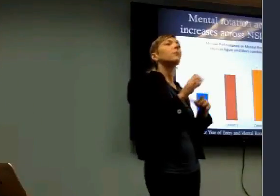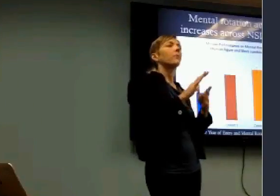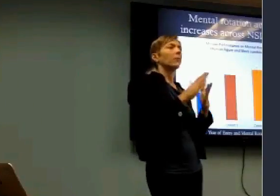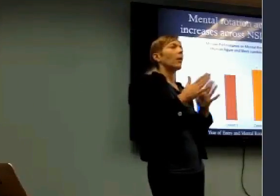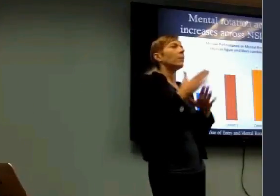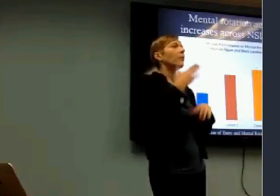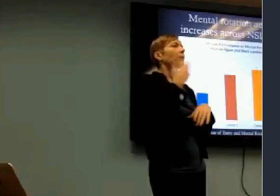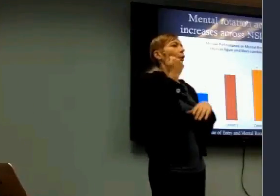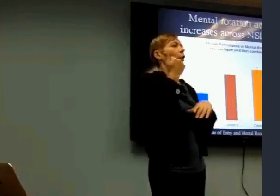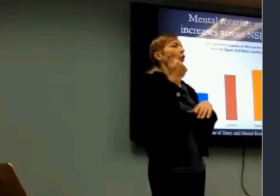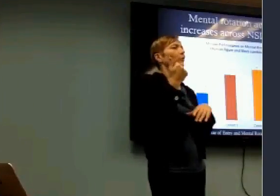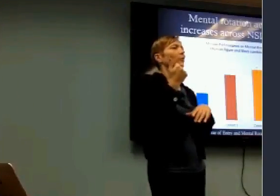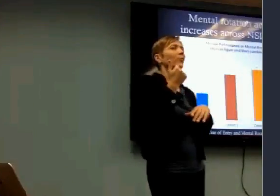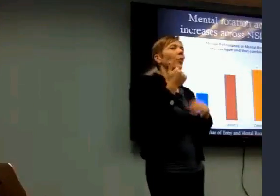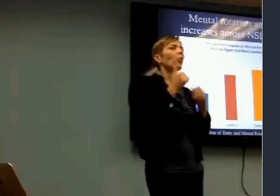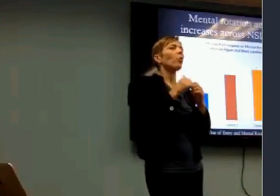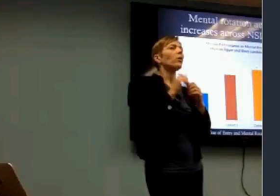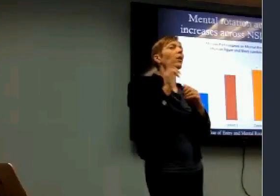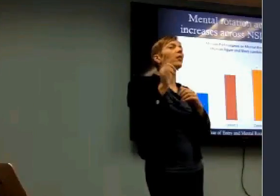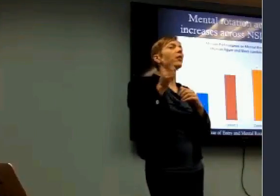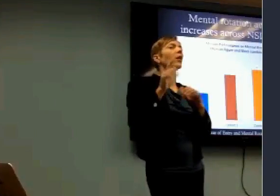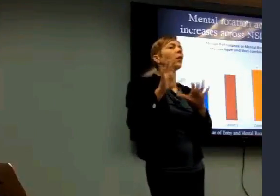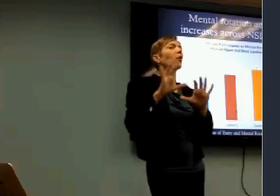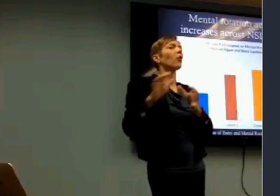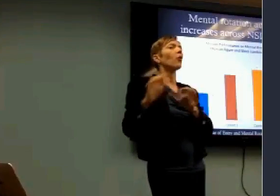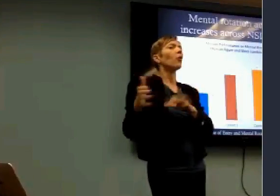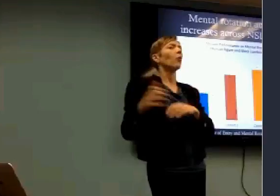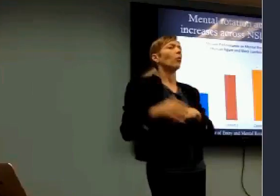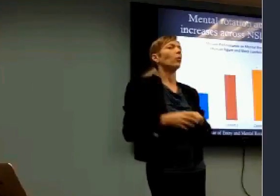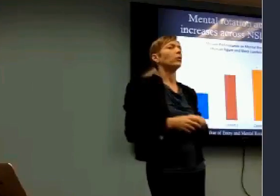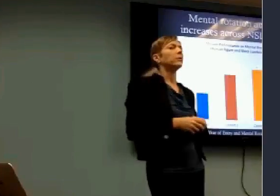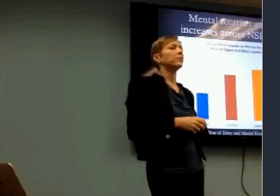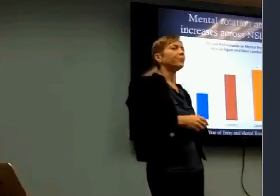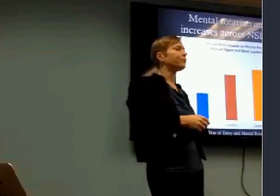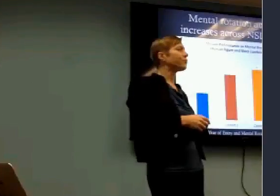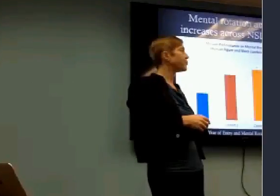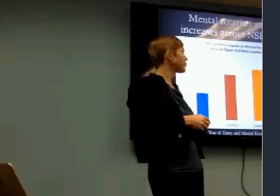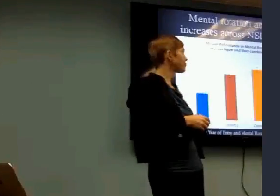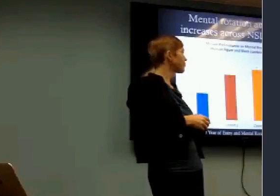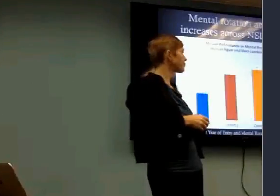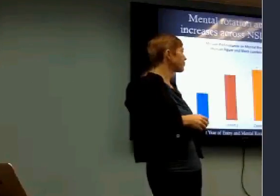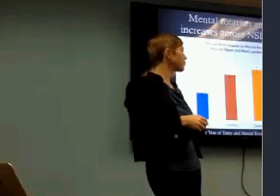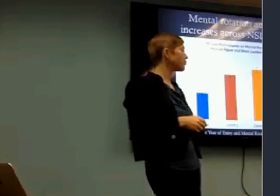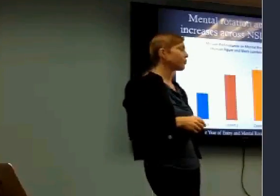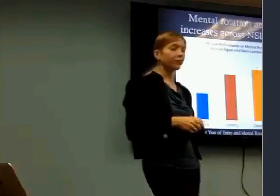Performance on the tasks becomes better with later cohorts.